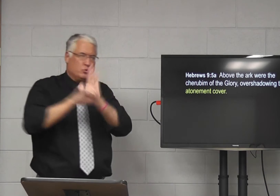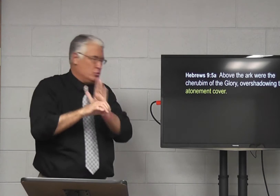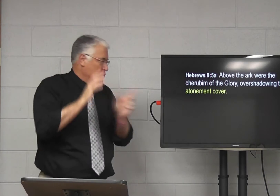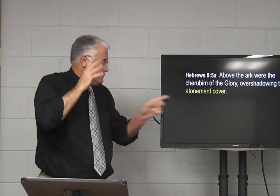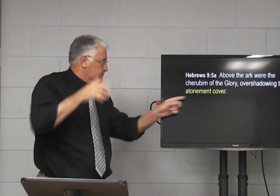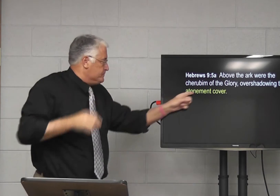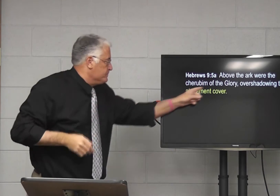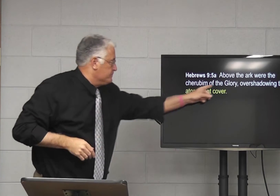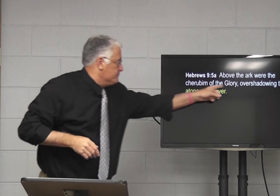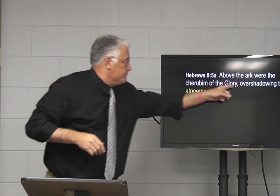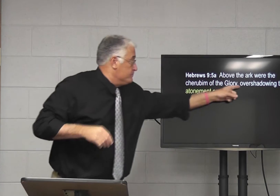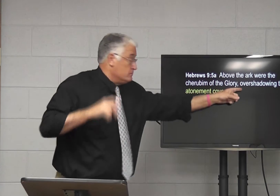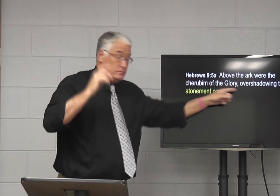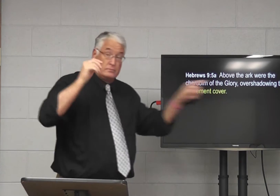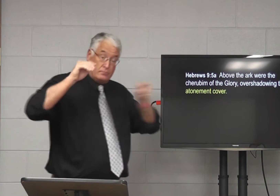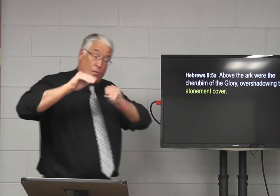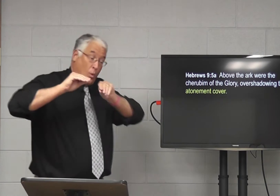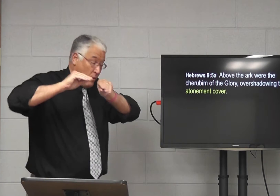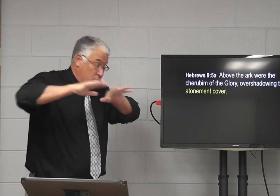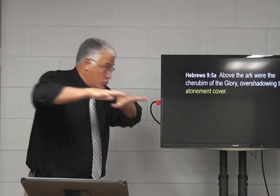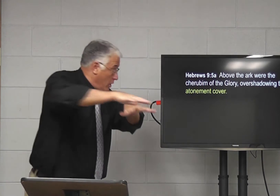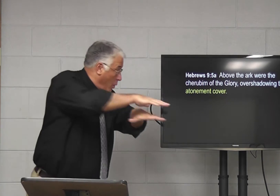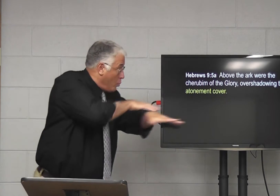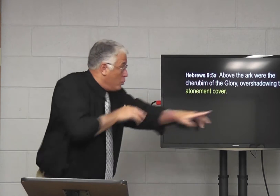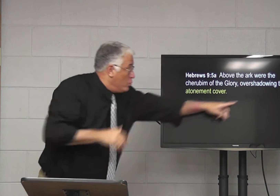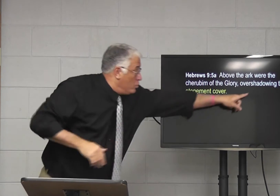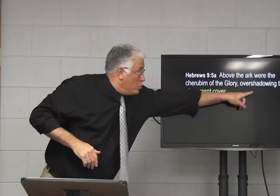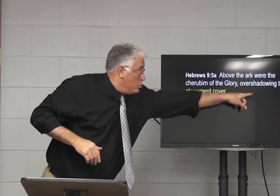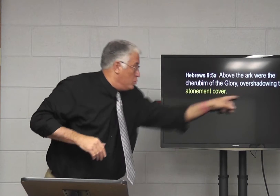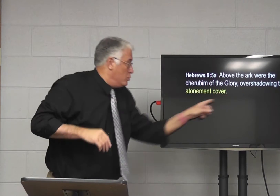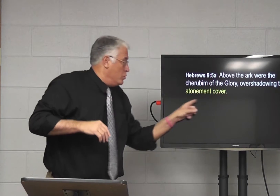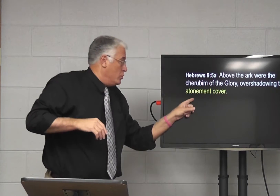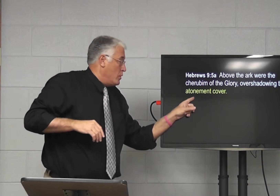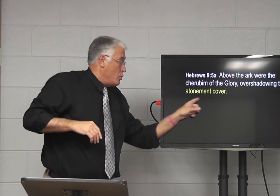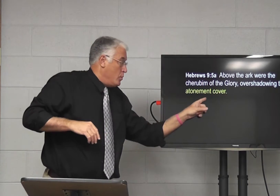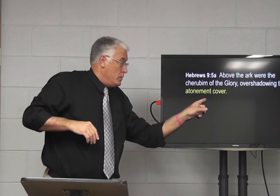and looking into the ark, it overshadowing